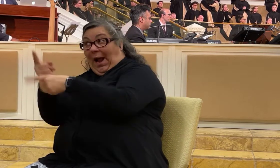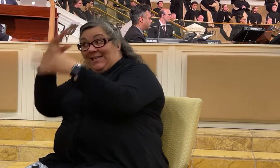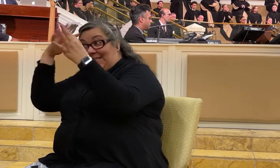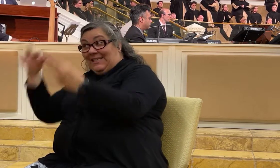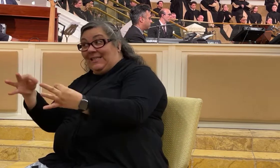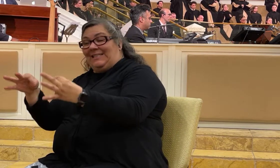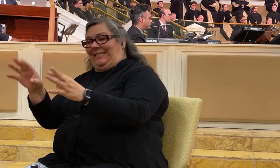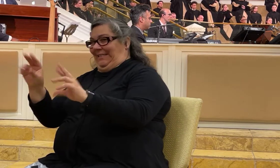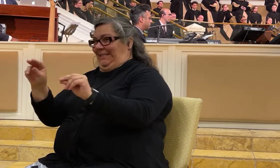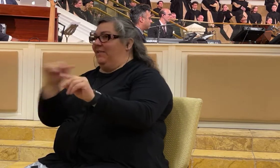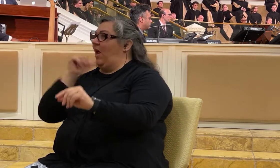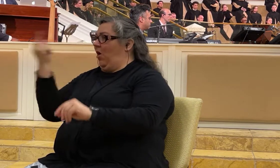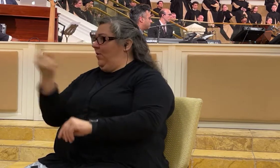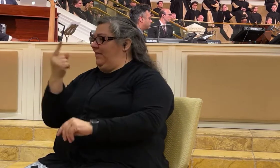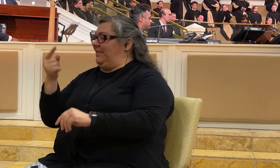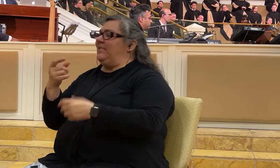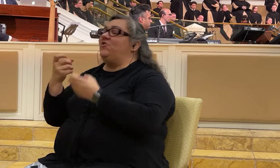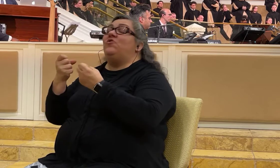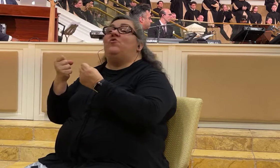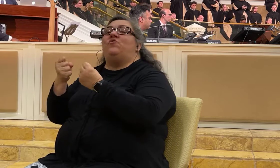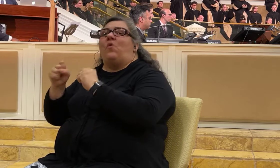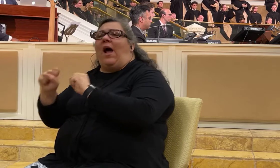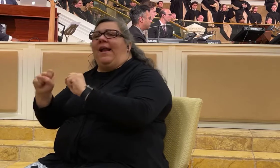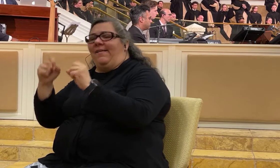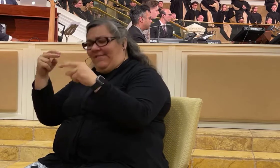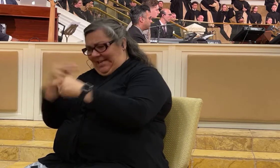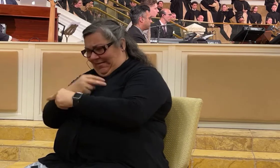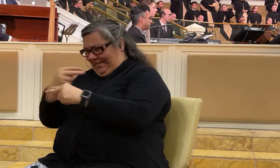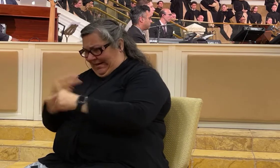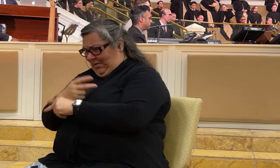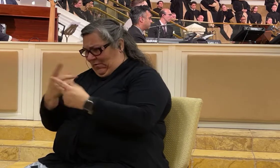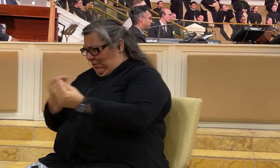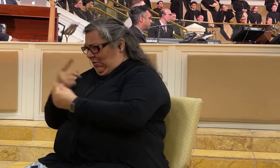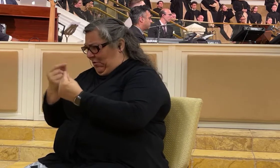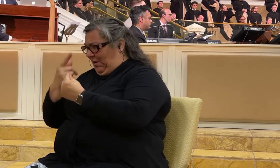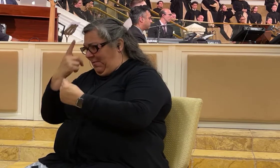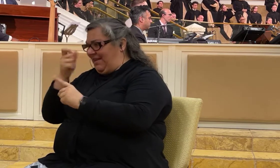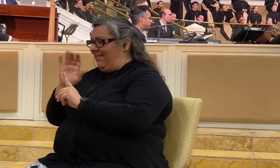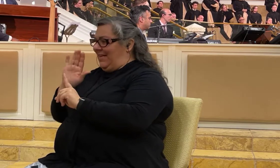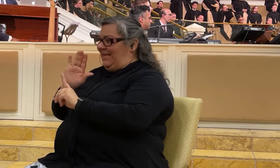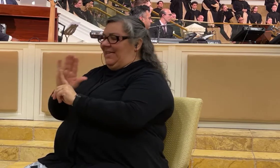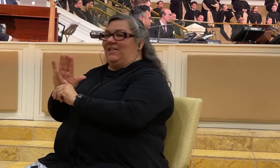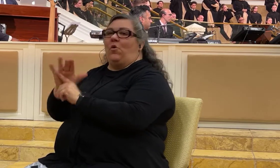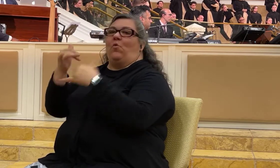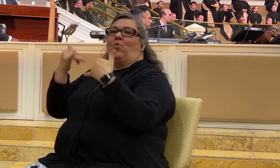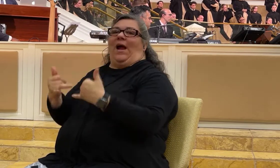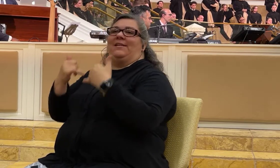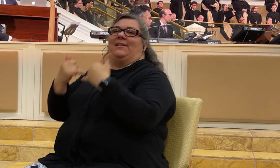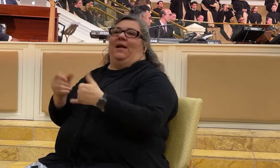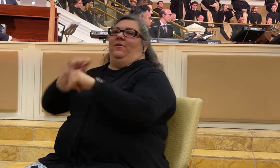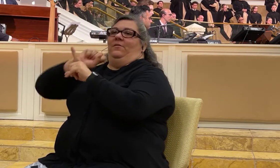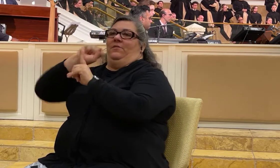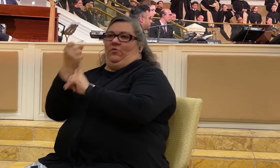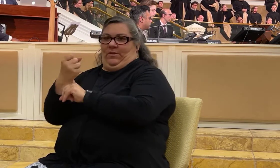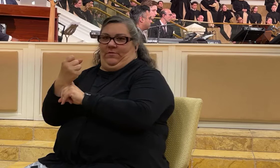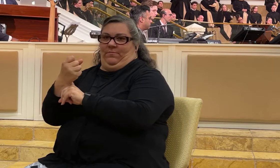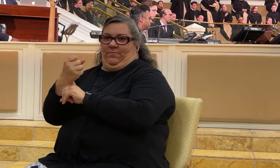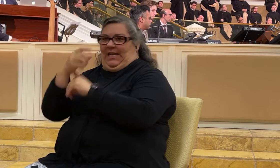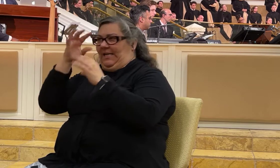He is attempting to extrapolate what to do out of the present. He's trying to decide the future out of the